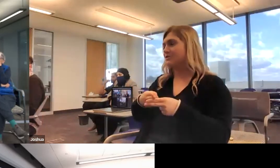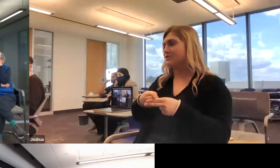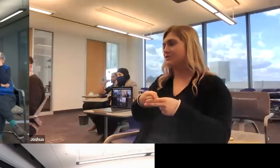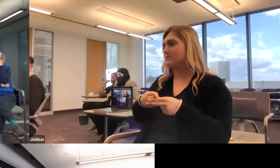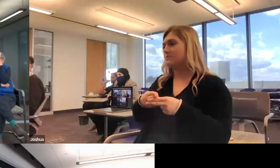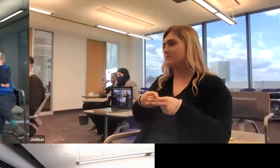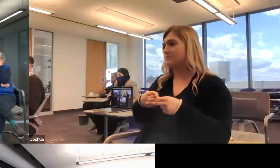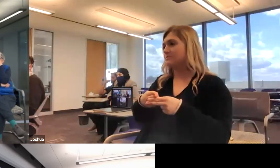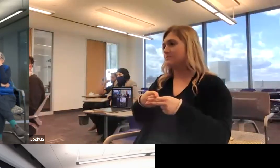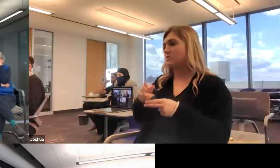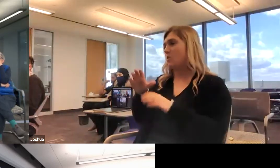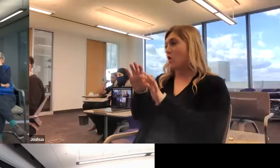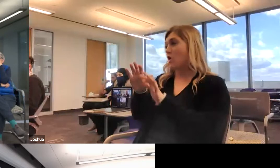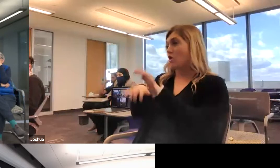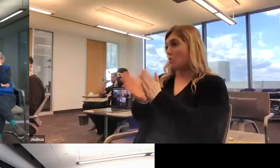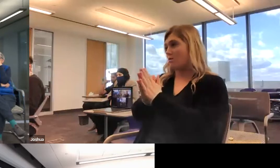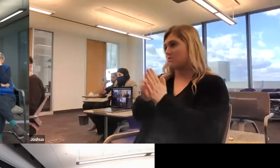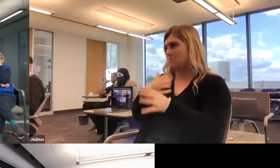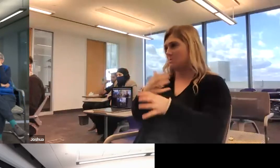get the request for code.